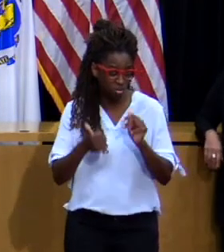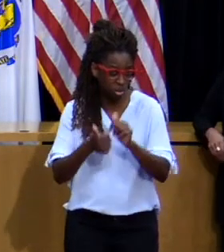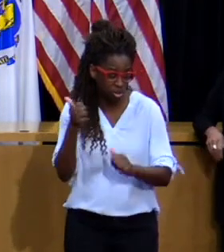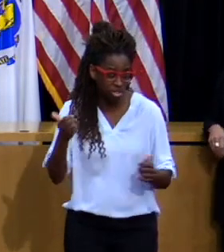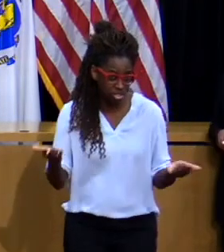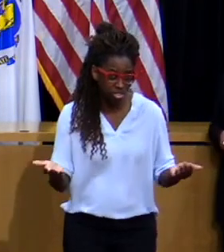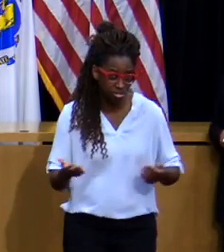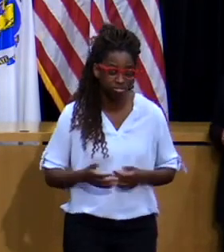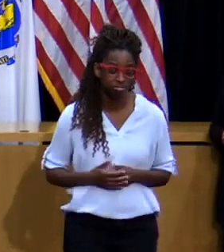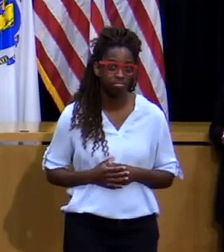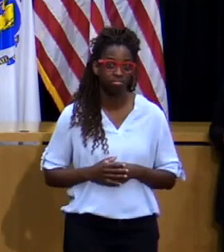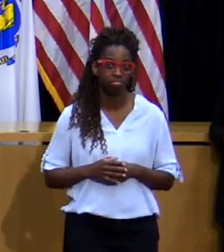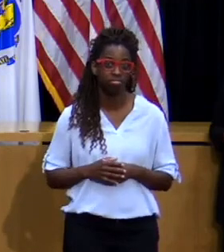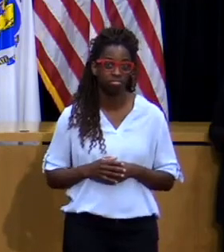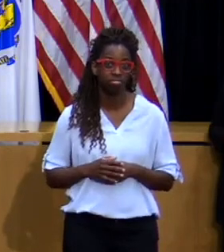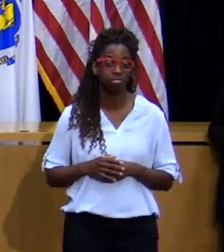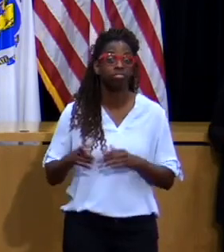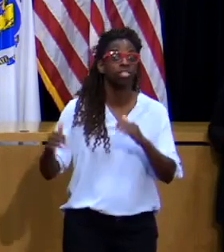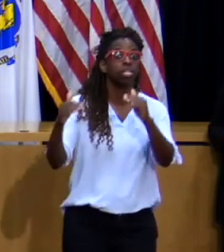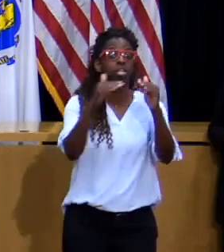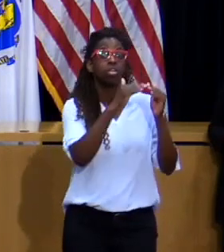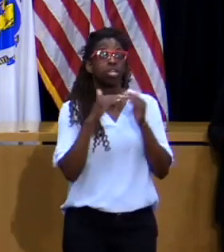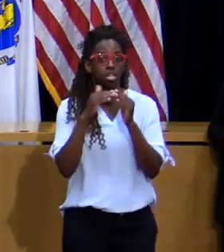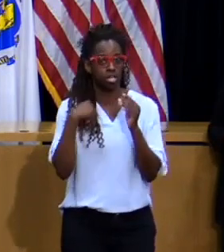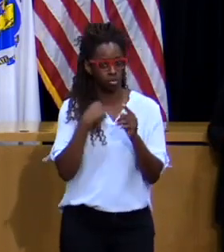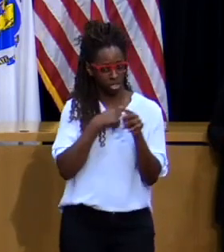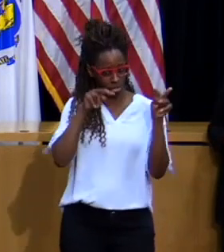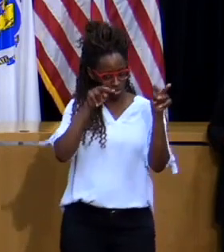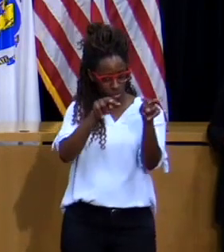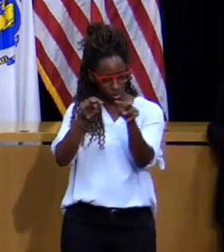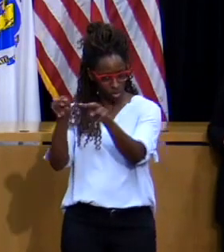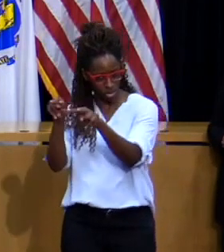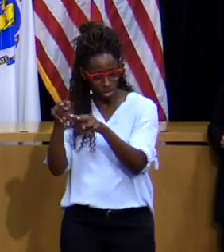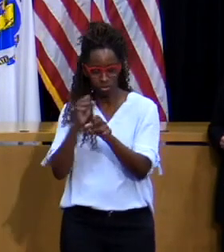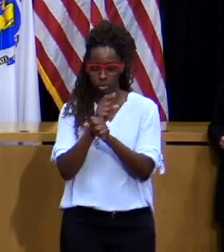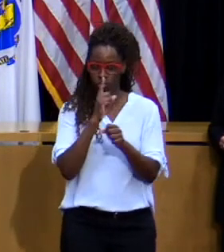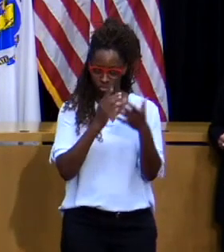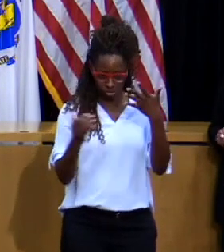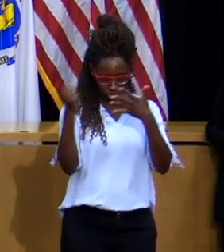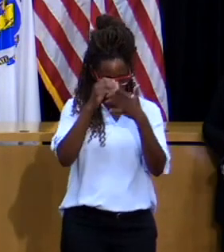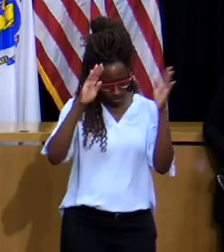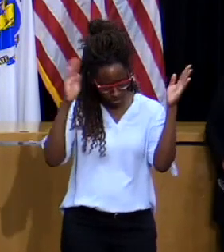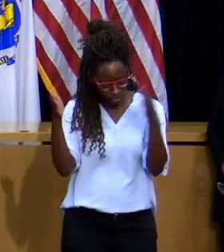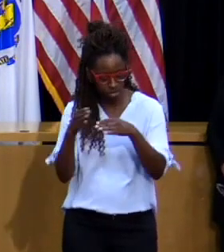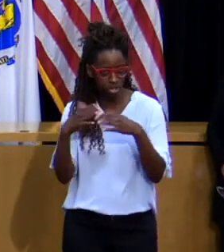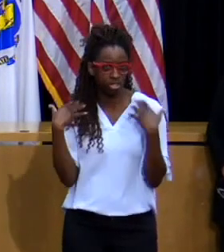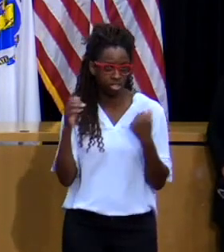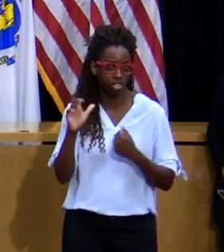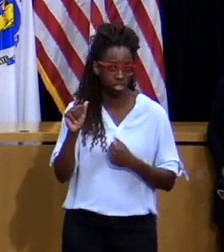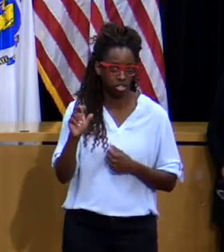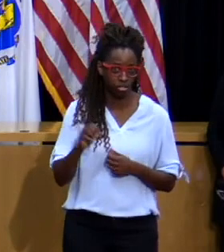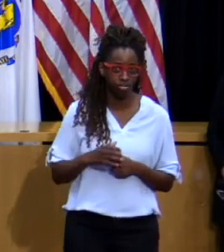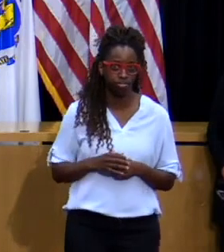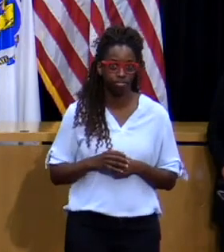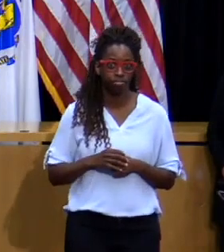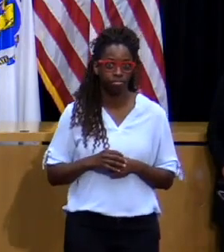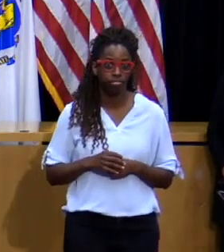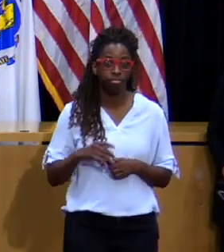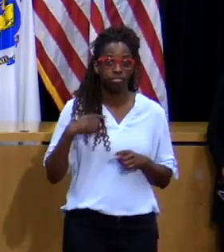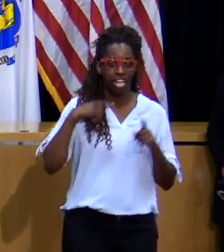equity lens really was one of the primary focus of thinking about the preservation of